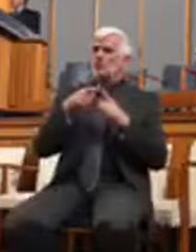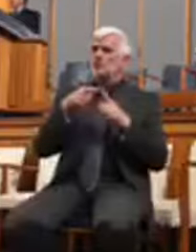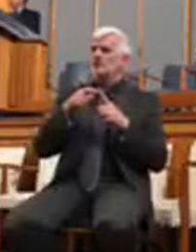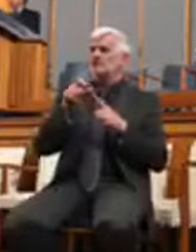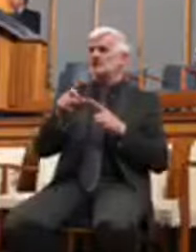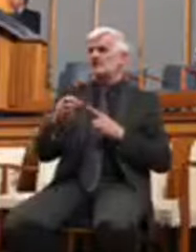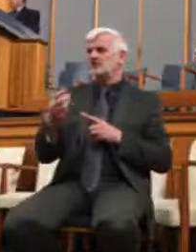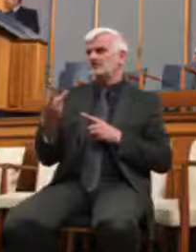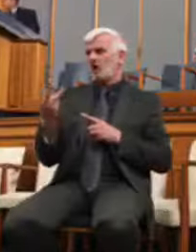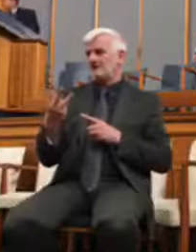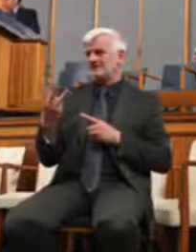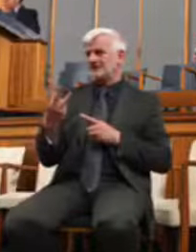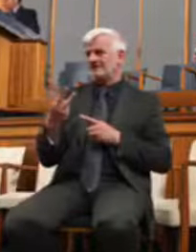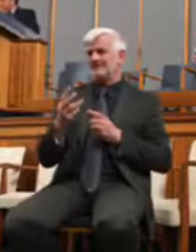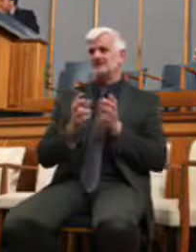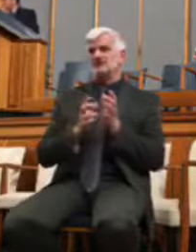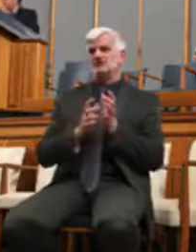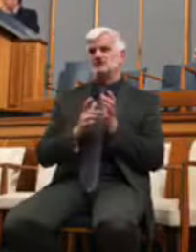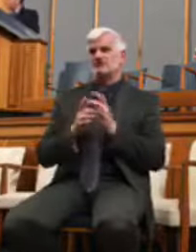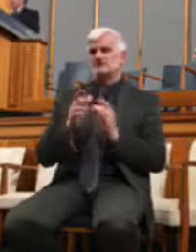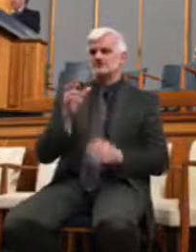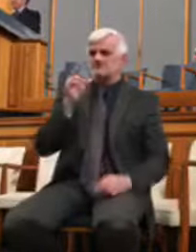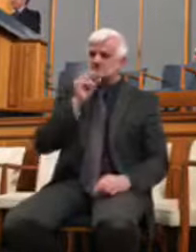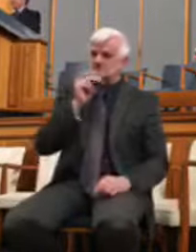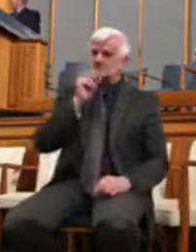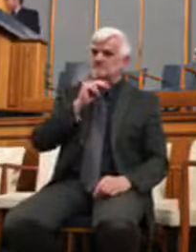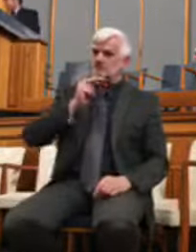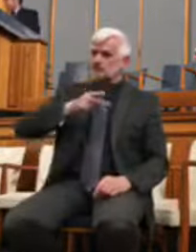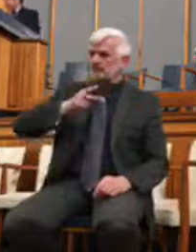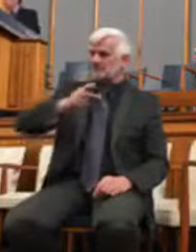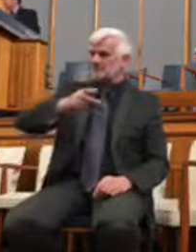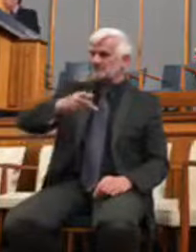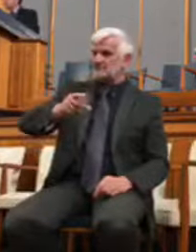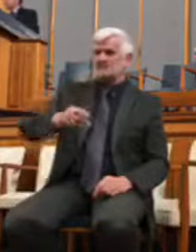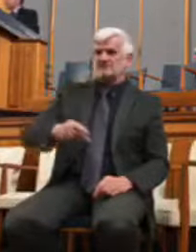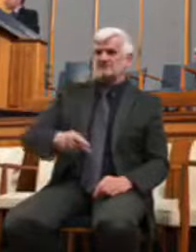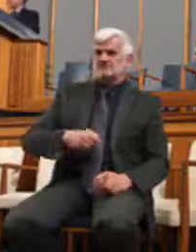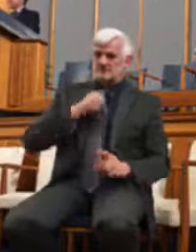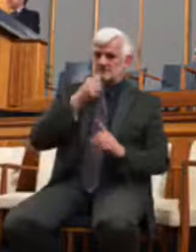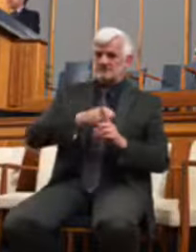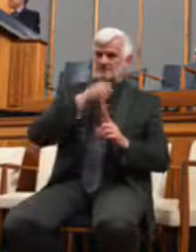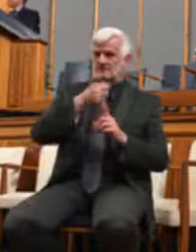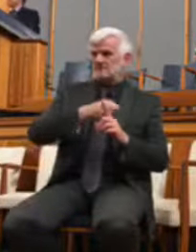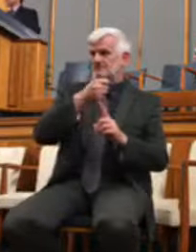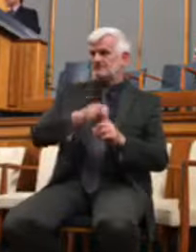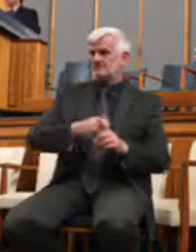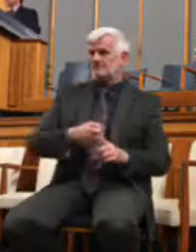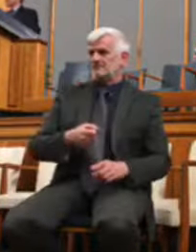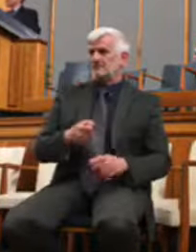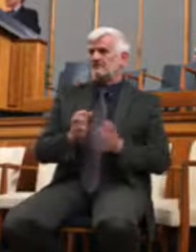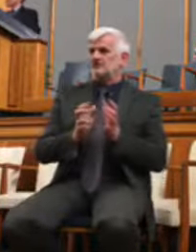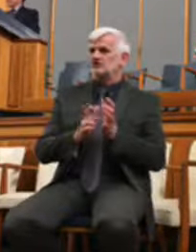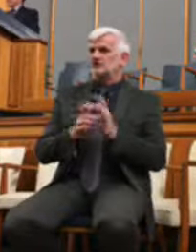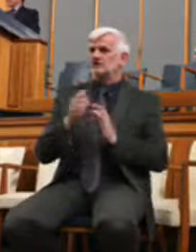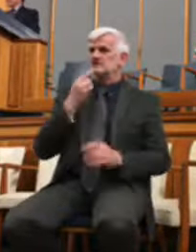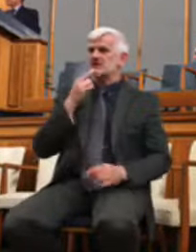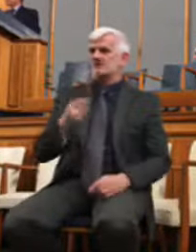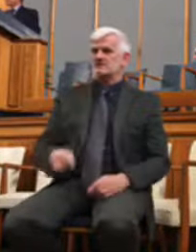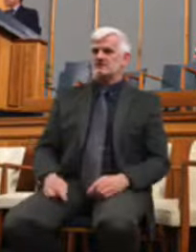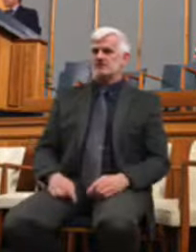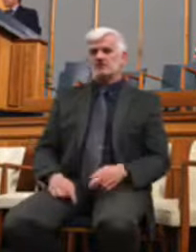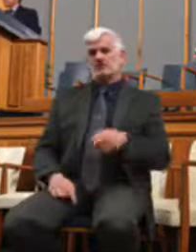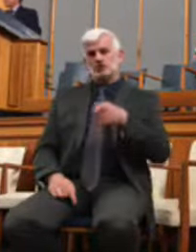so important that he kept repeating it. He kept emphasizing on it. And he said,